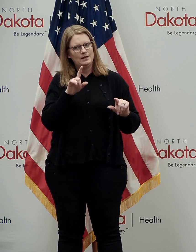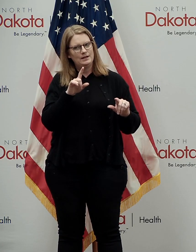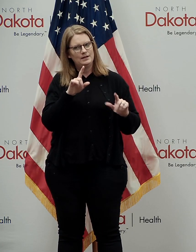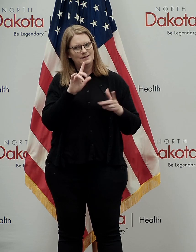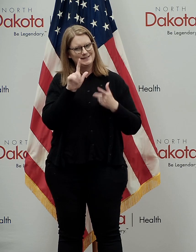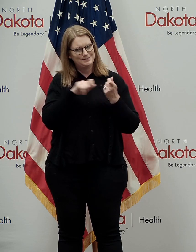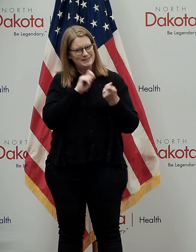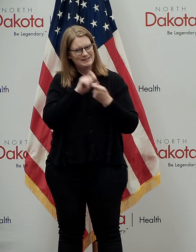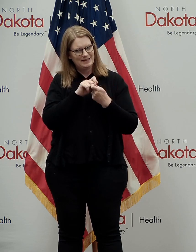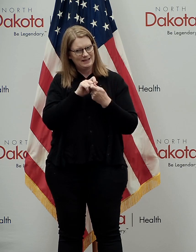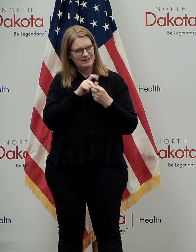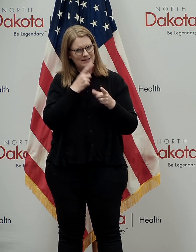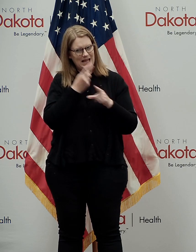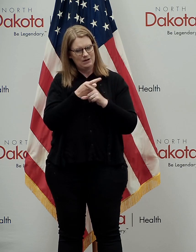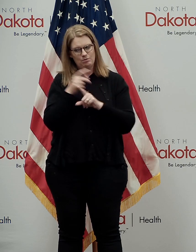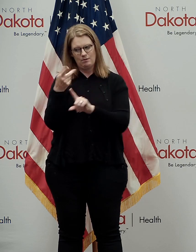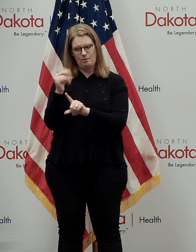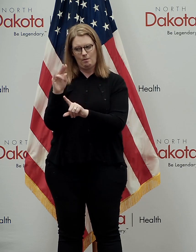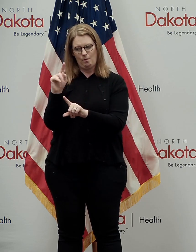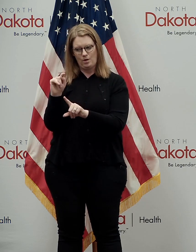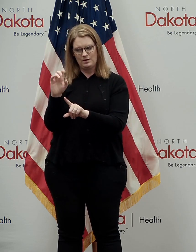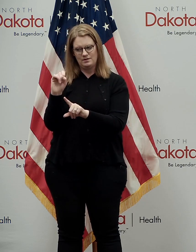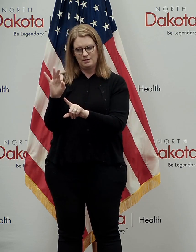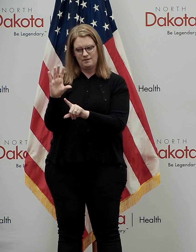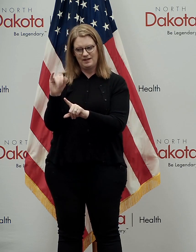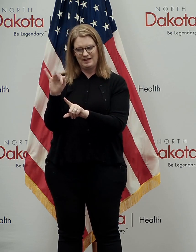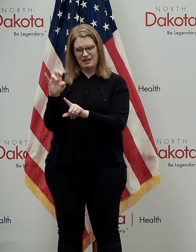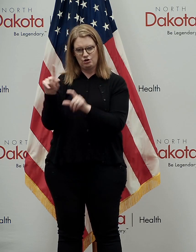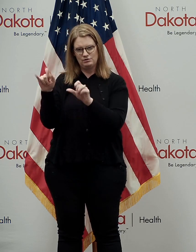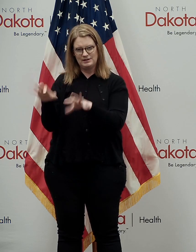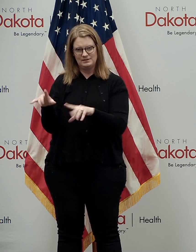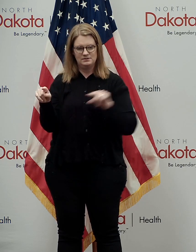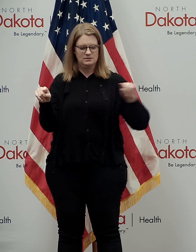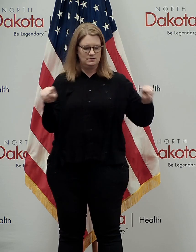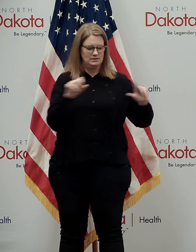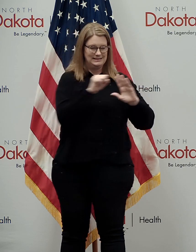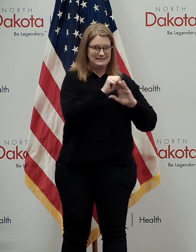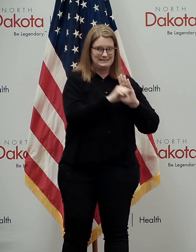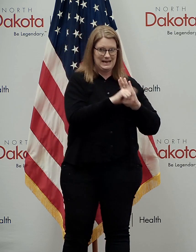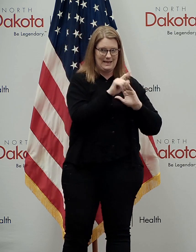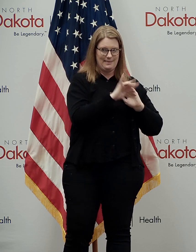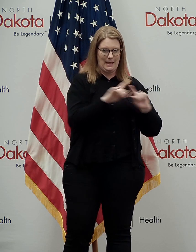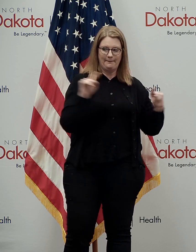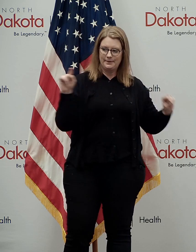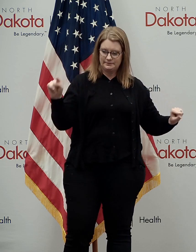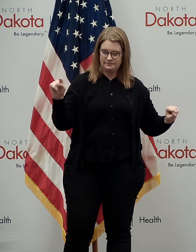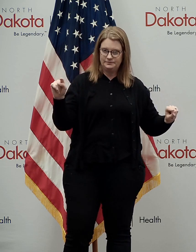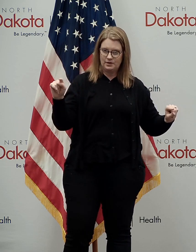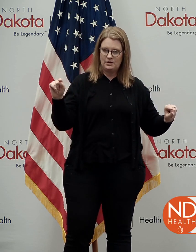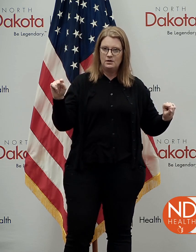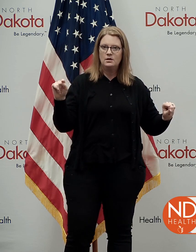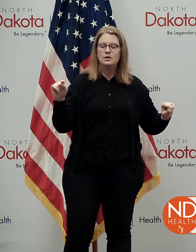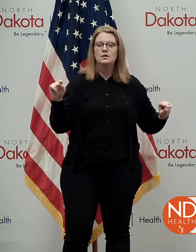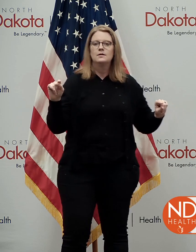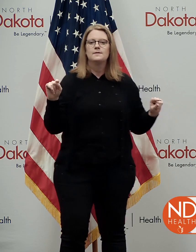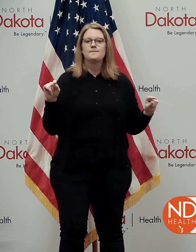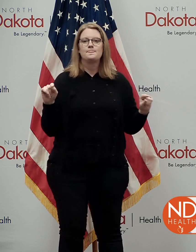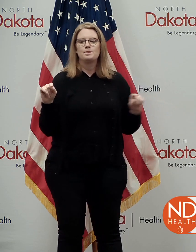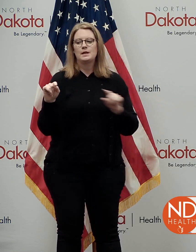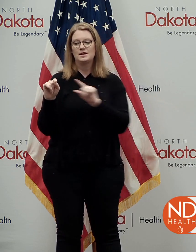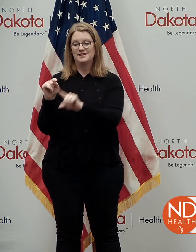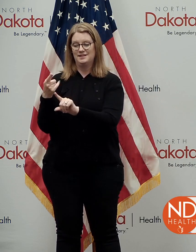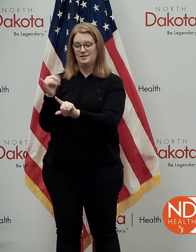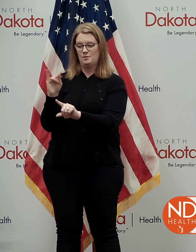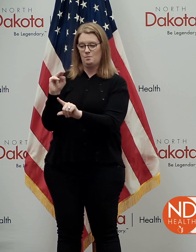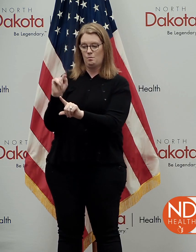the accuracy of point-of-care tests versus state lab tests. One thing that I would like to speak to is that the